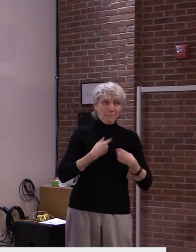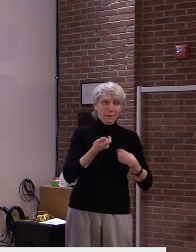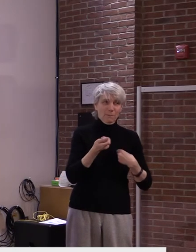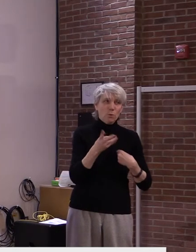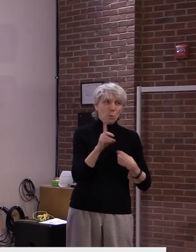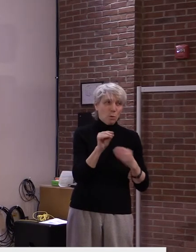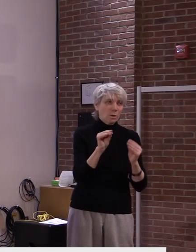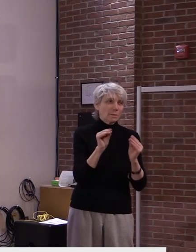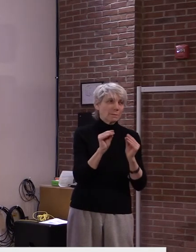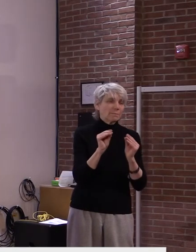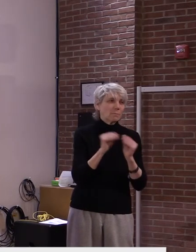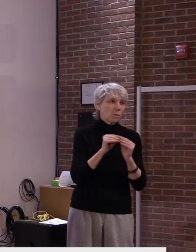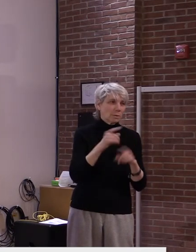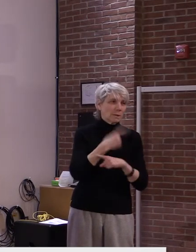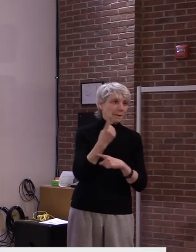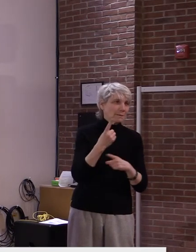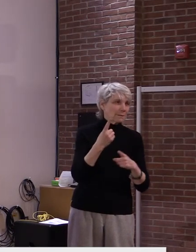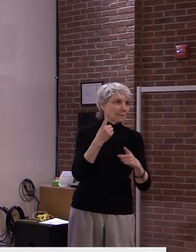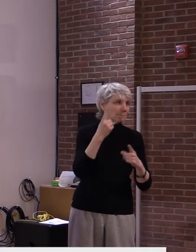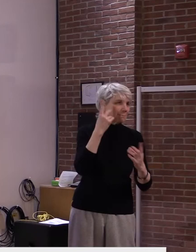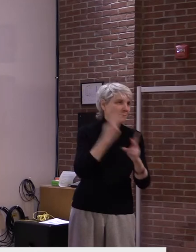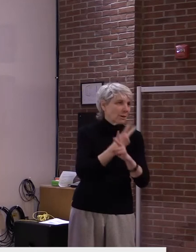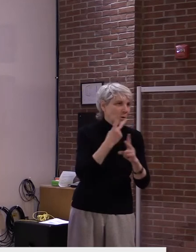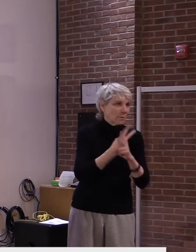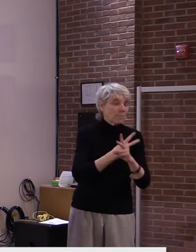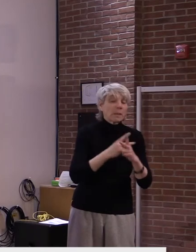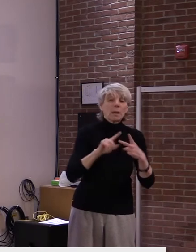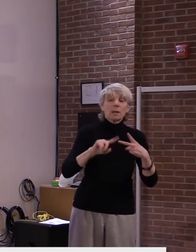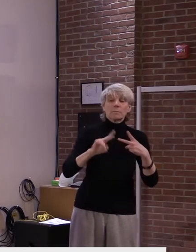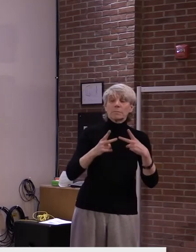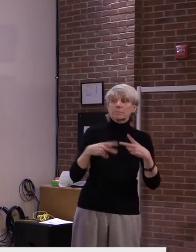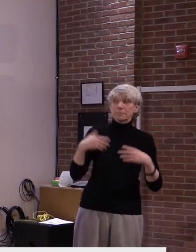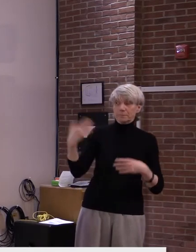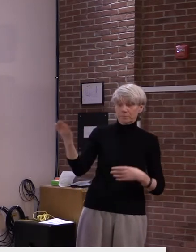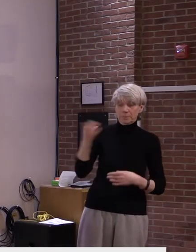And I'll pass it over to Dr. Levine on the second question.